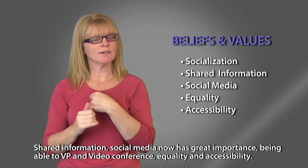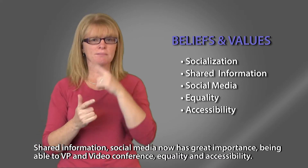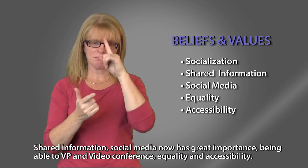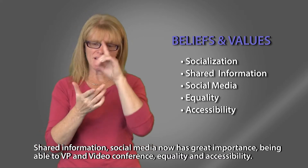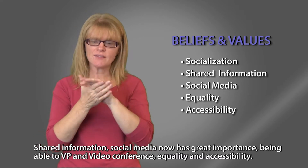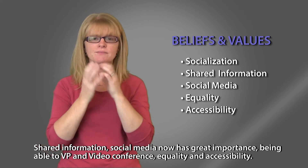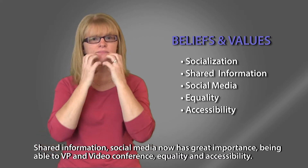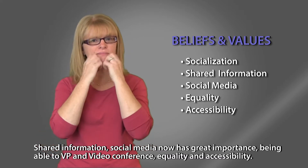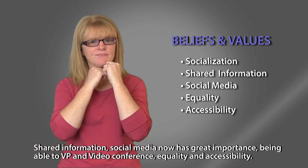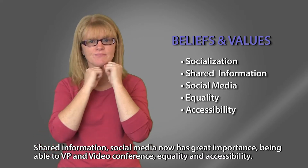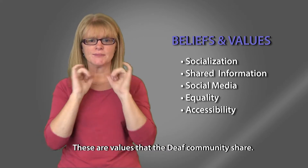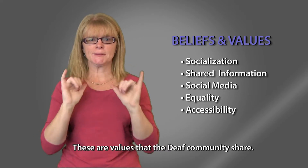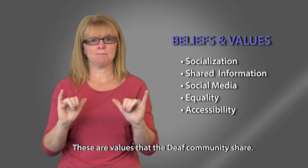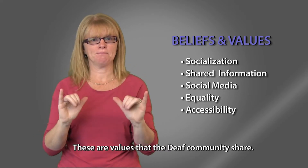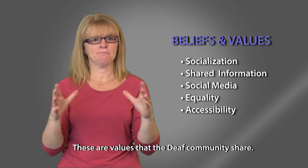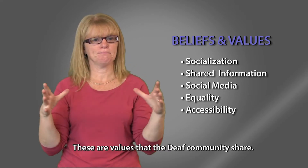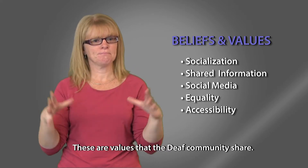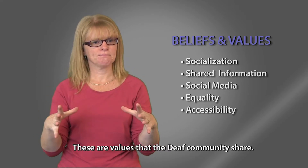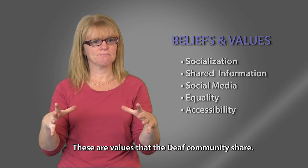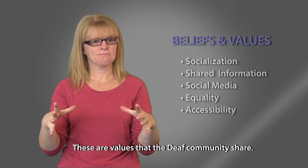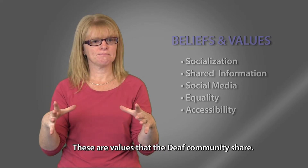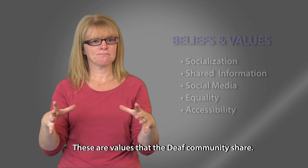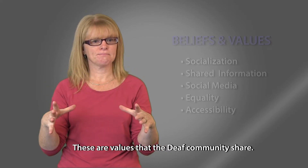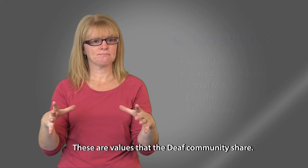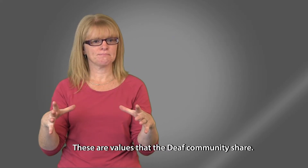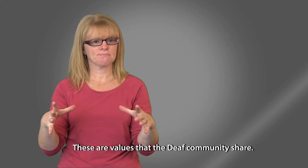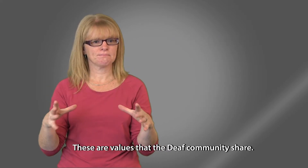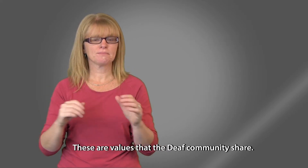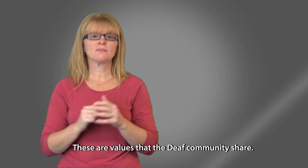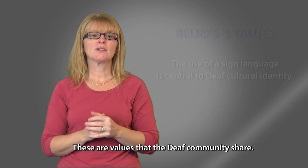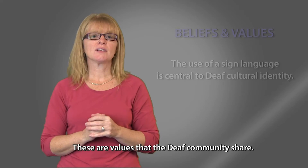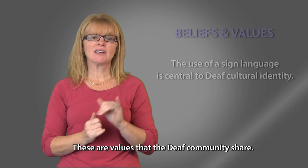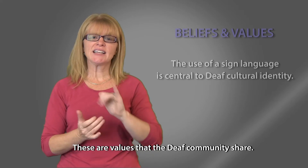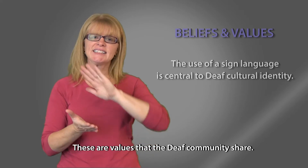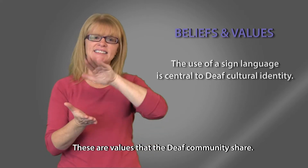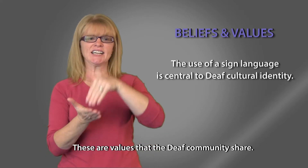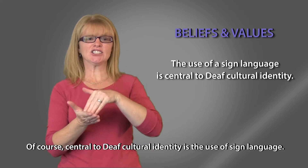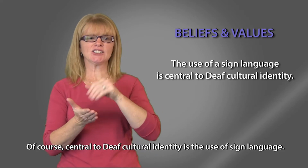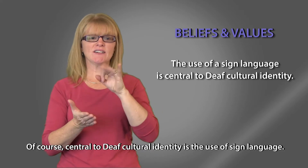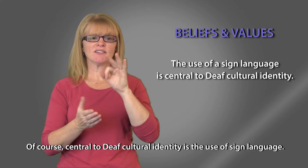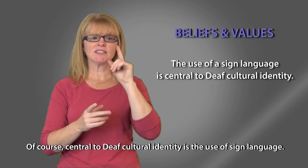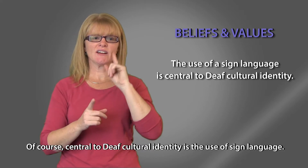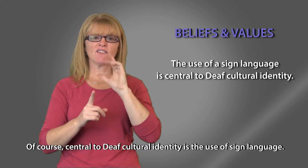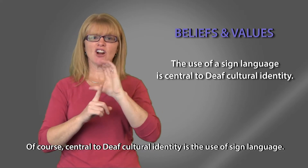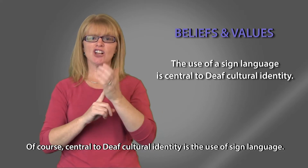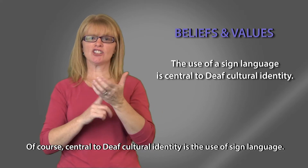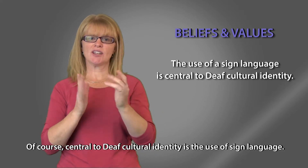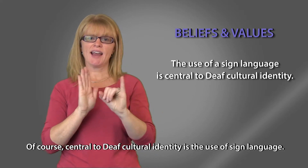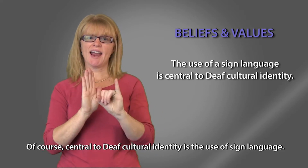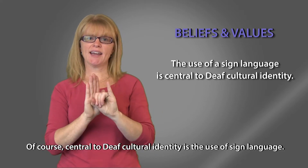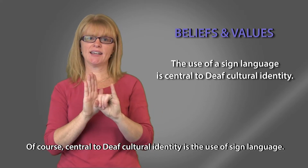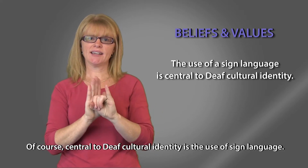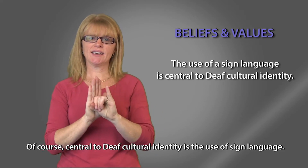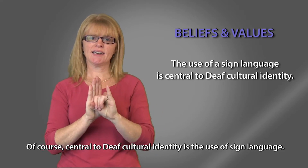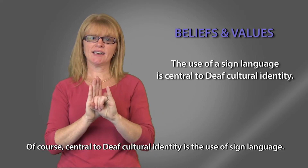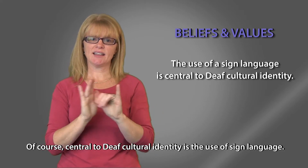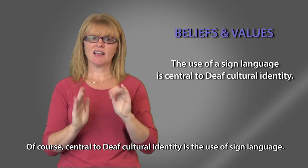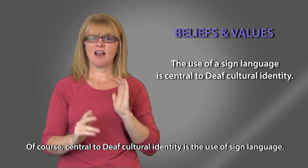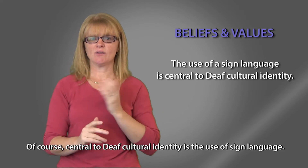and accessibility, these are values that the Deaf community share. Of course, central to Deaf cultural identity is the use of